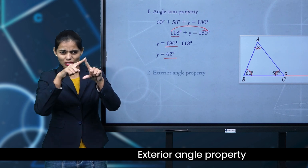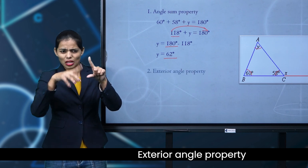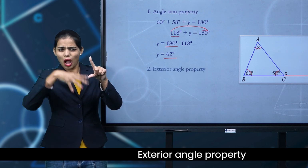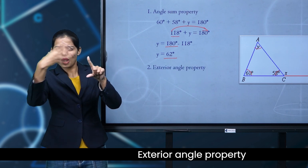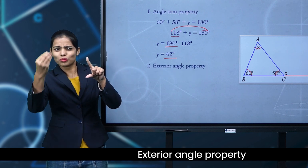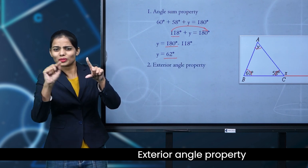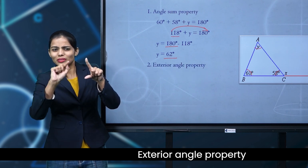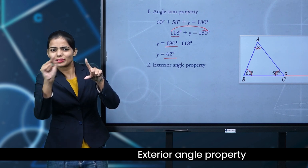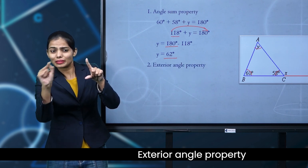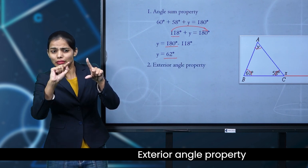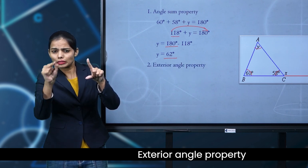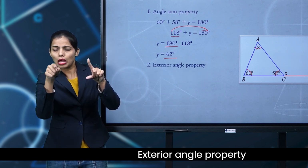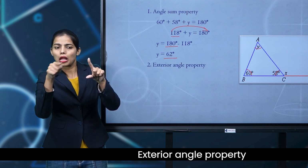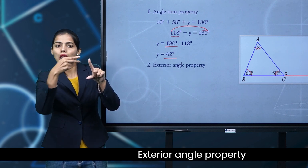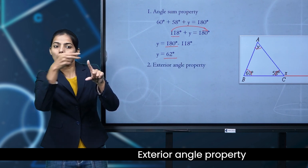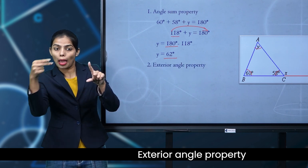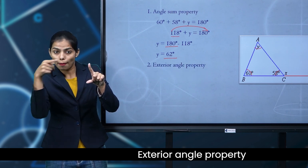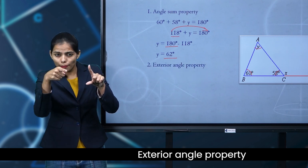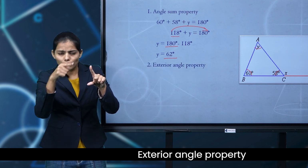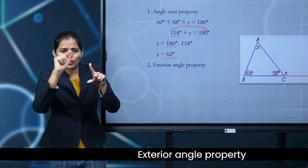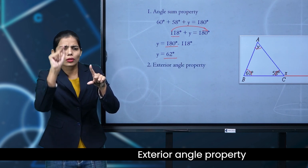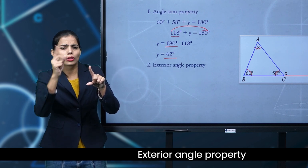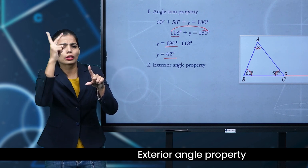Exterior angle property.